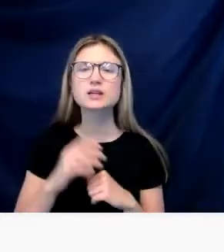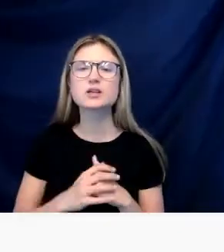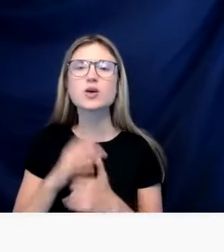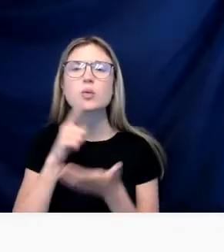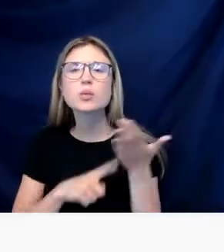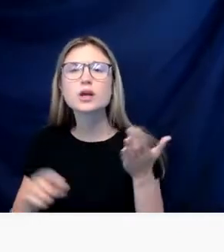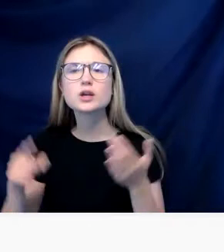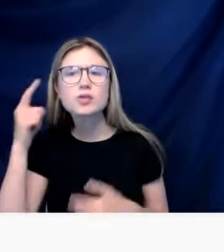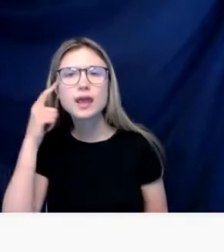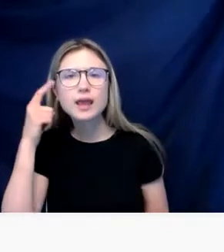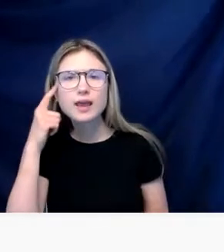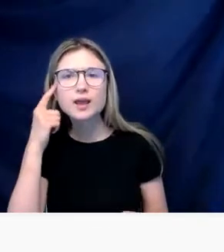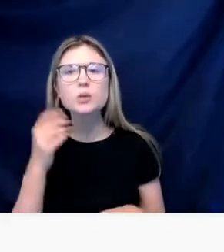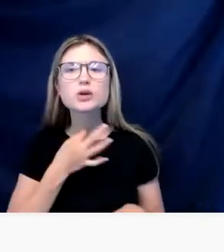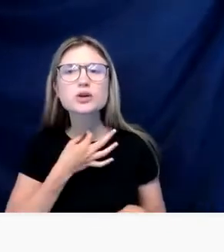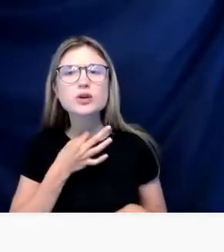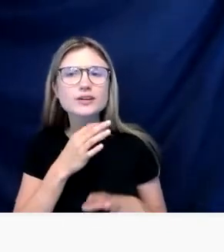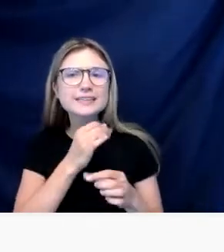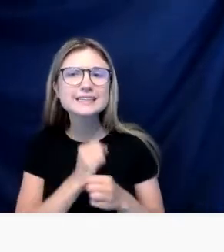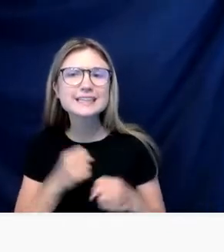curious to get your feedback.